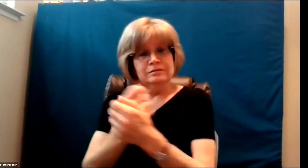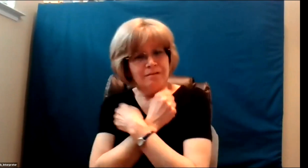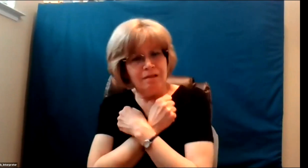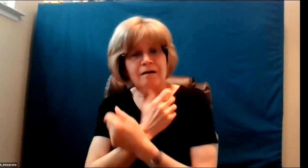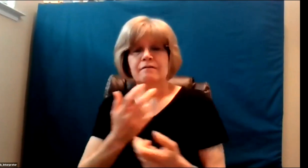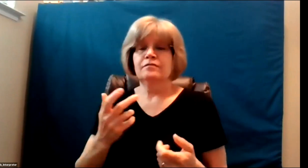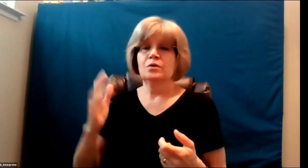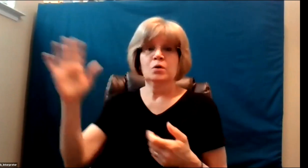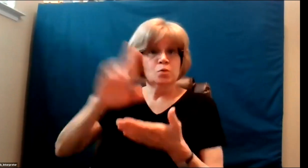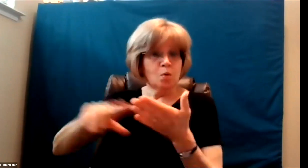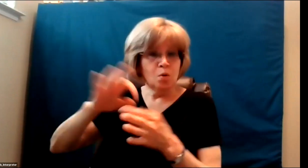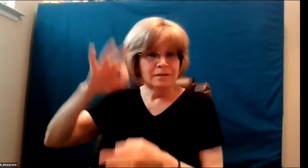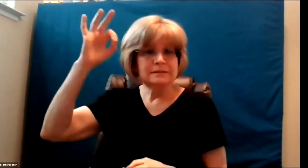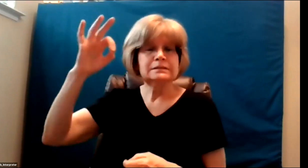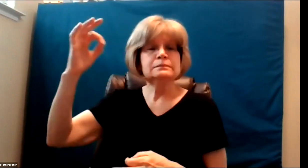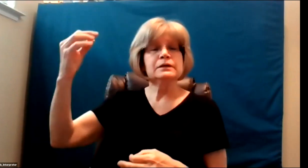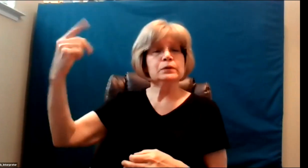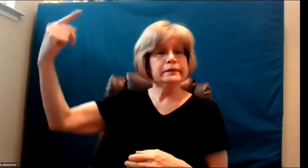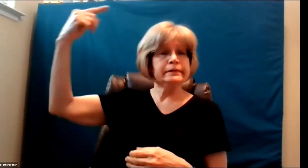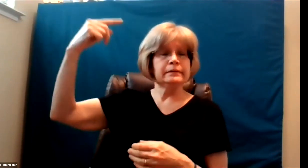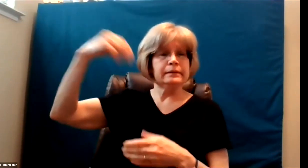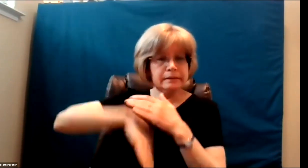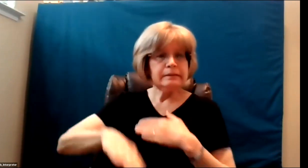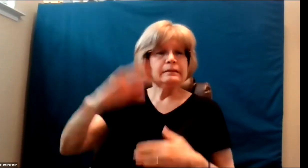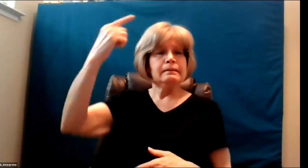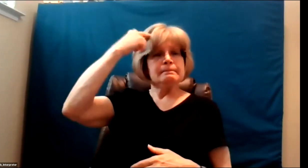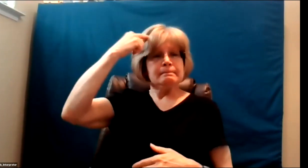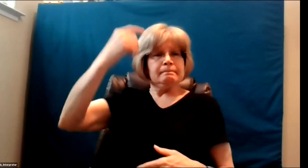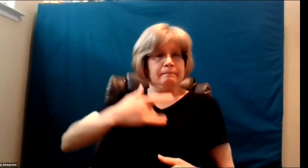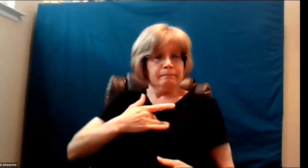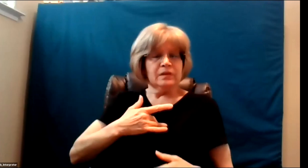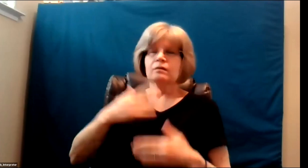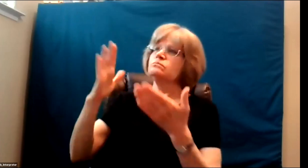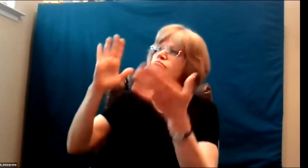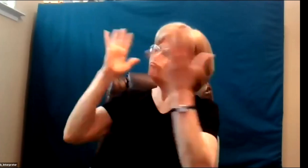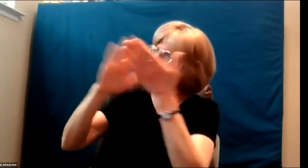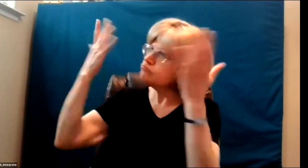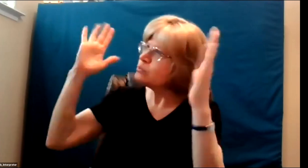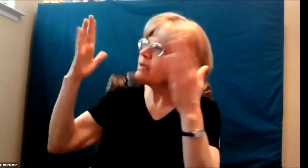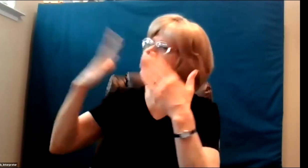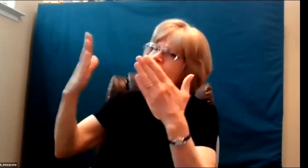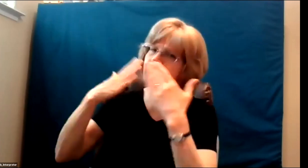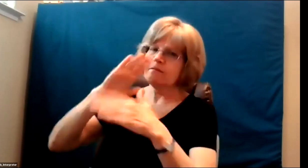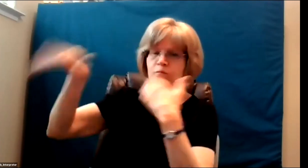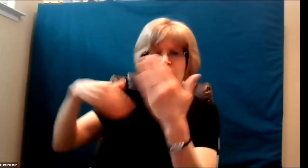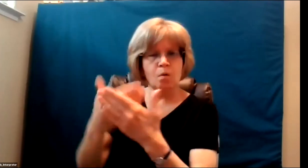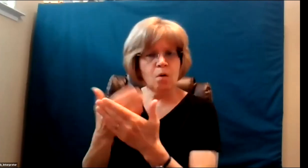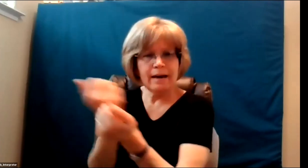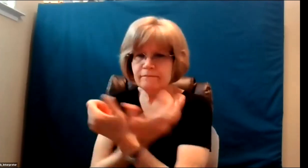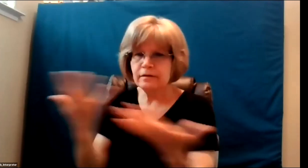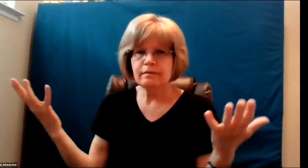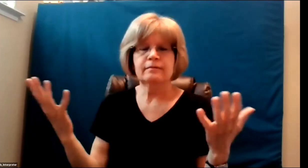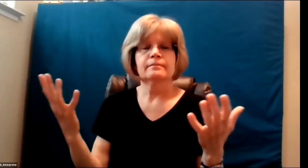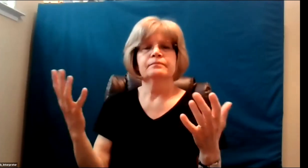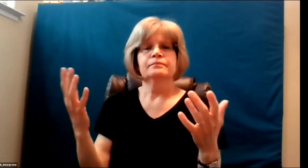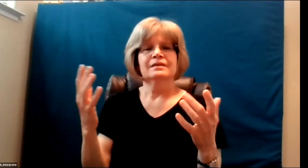the whispers of your Holy Spirit in our minds and hearts. We give you praise and thank you for all these things. But what should